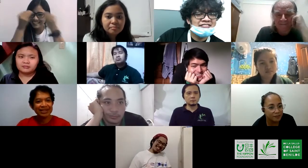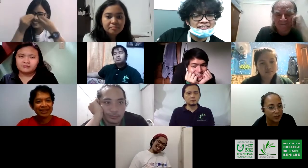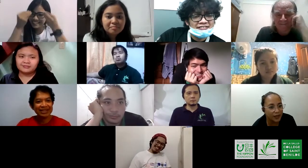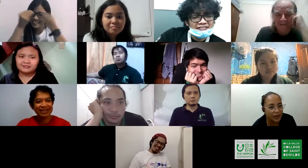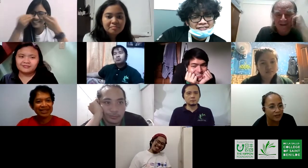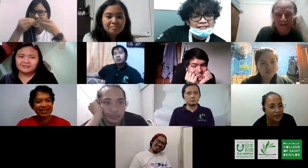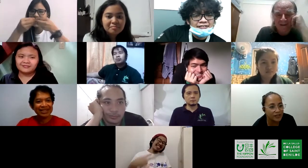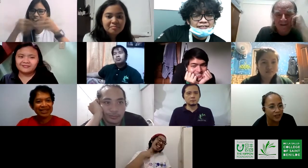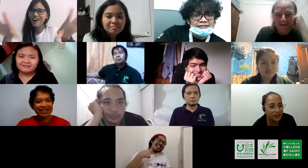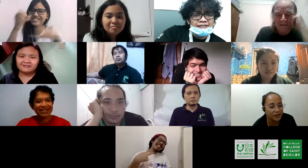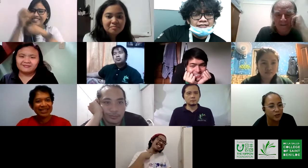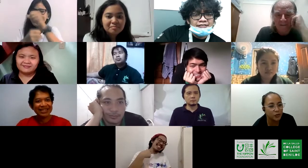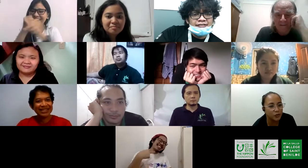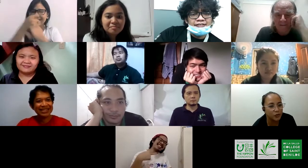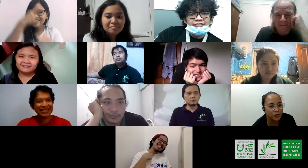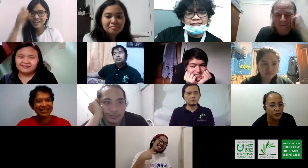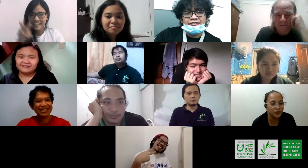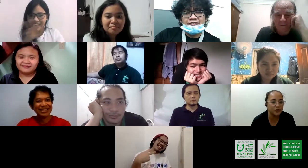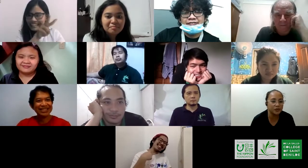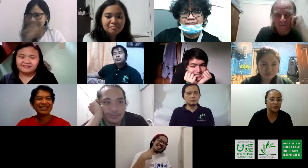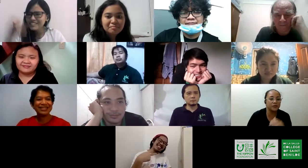Honestly, I was a little bit confused because